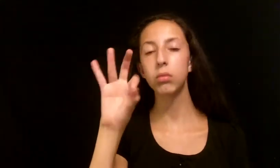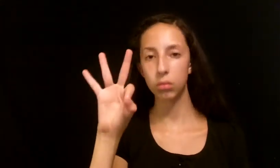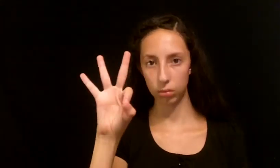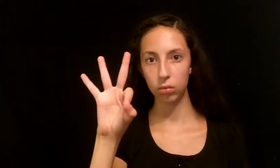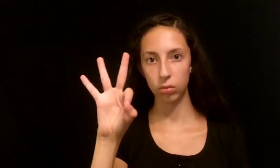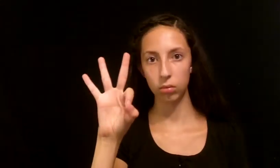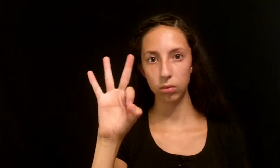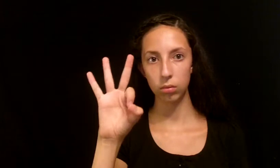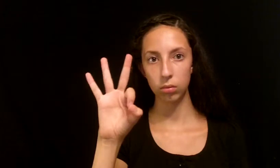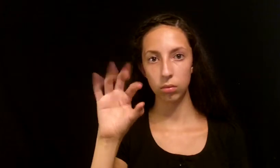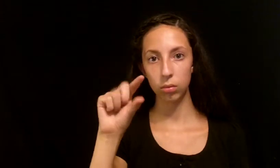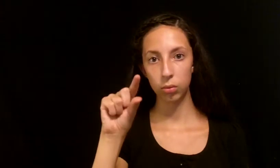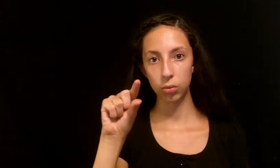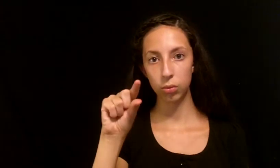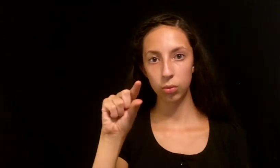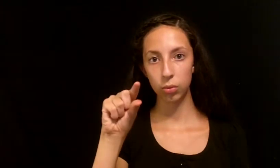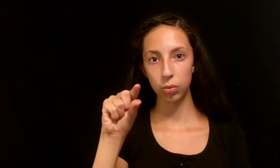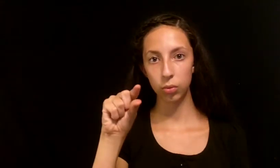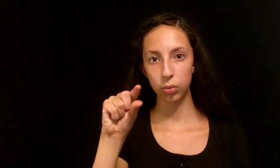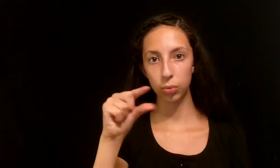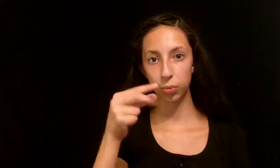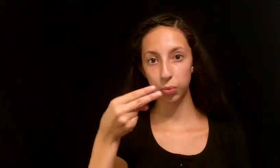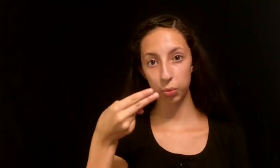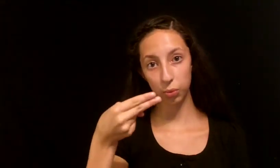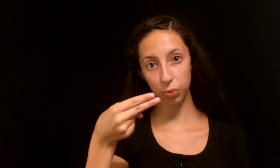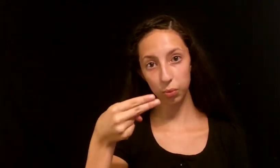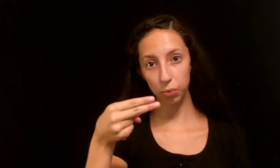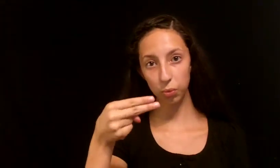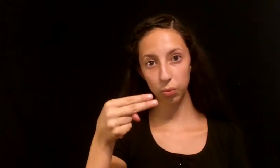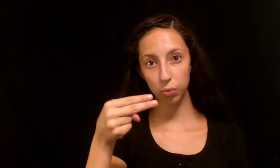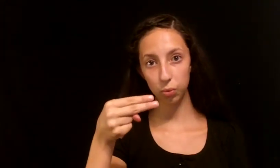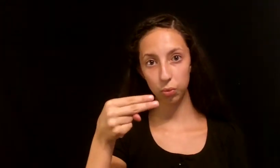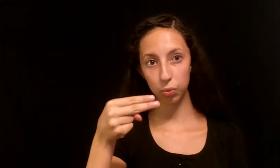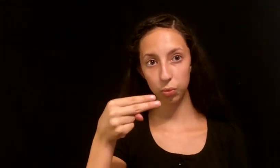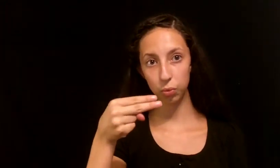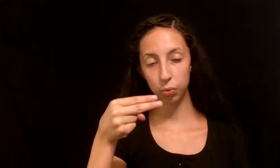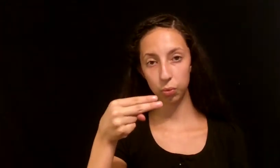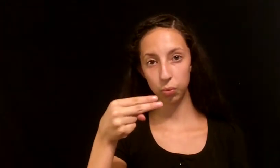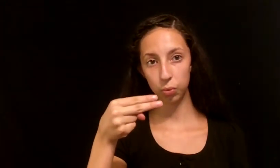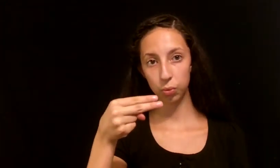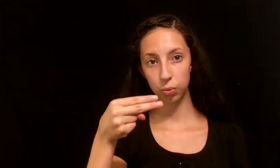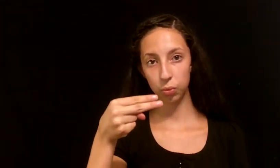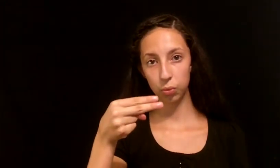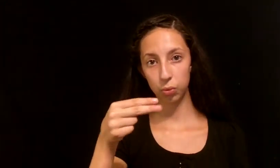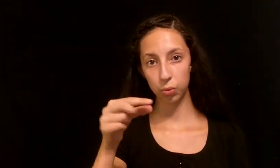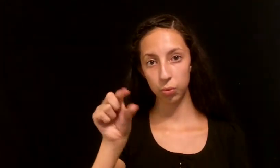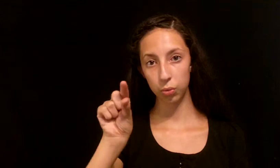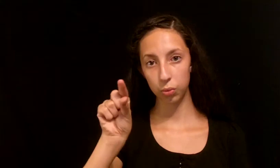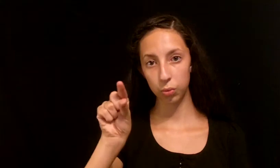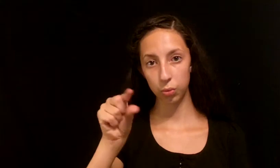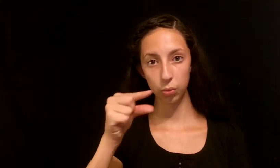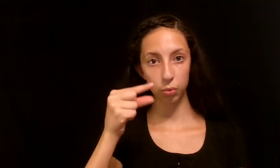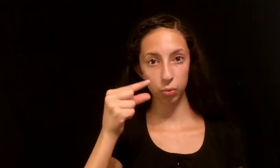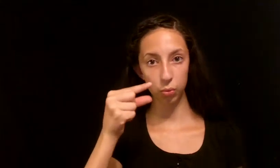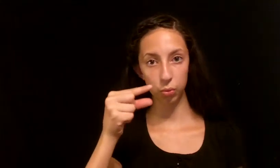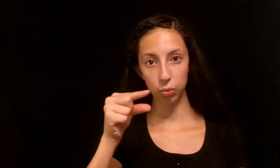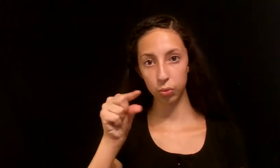G and H, the palm may switch a little bit depending upon what letter you've done before